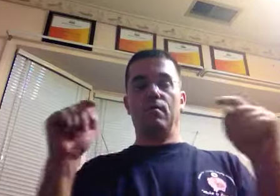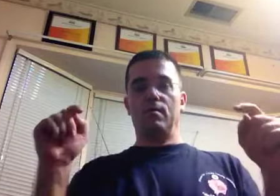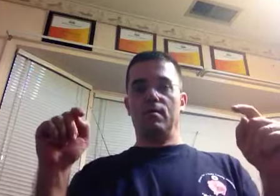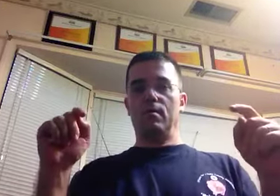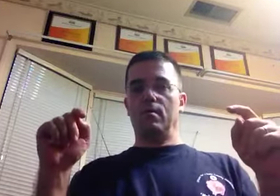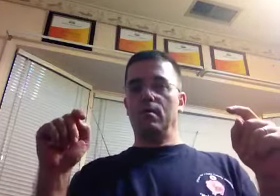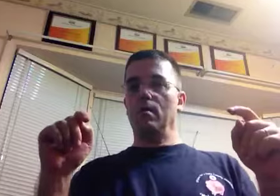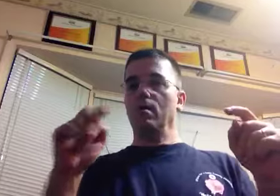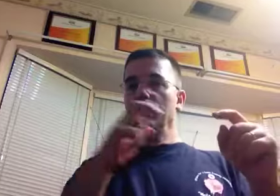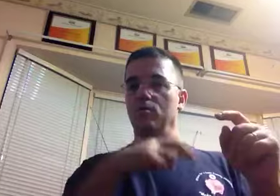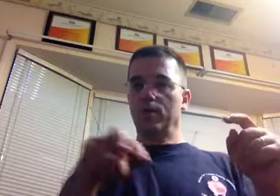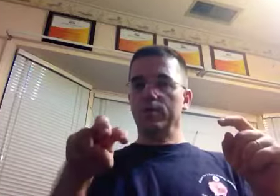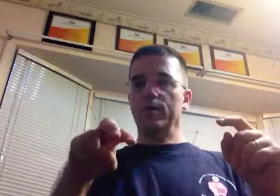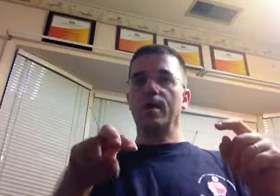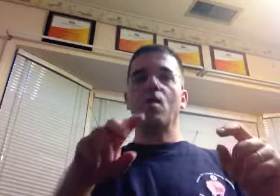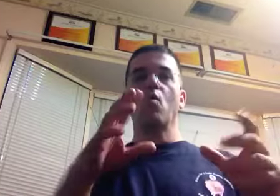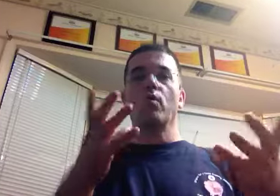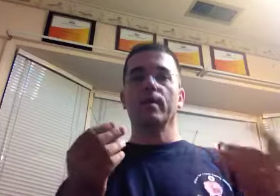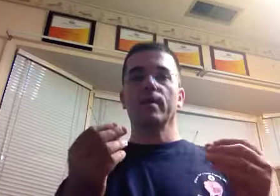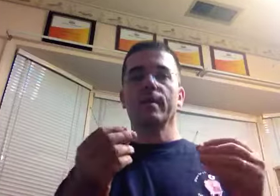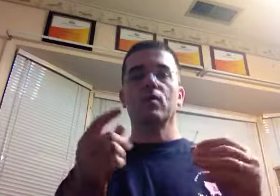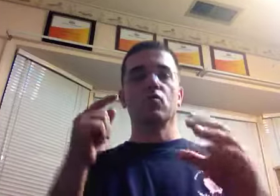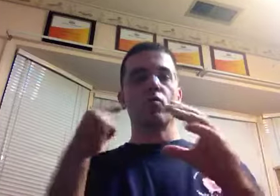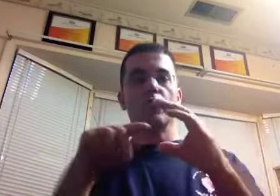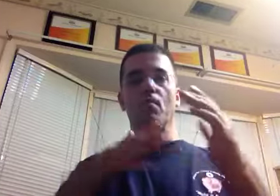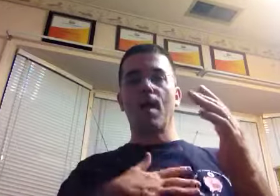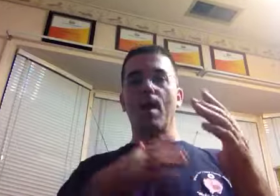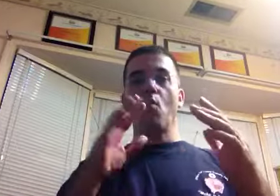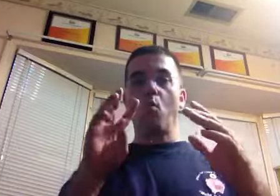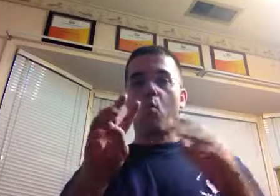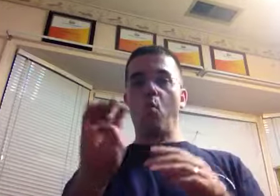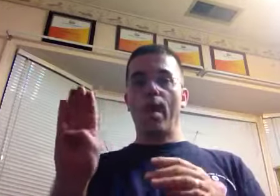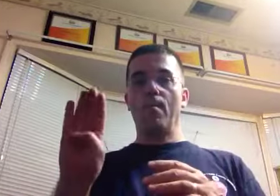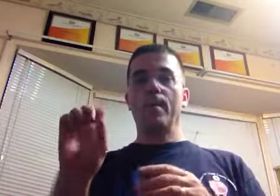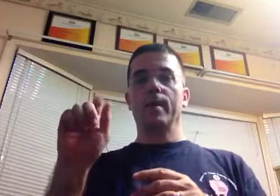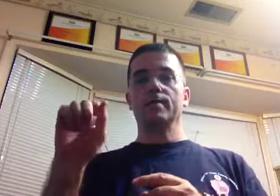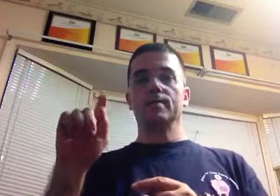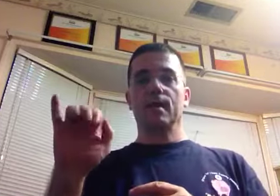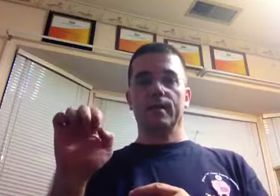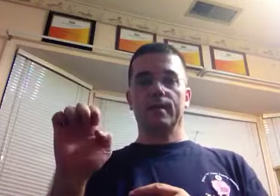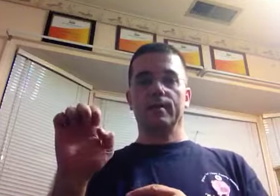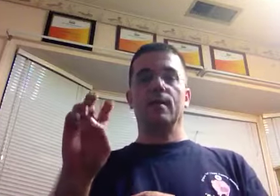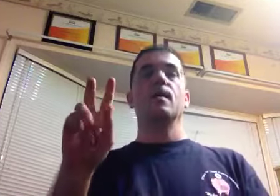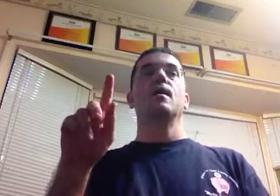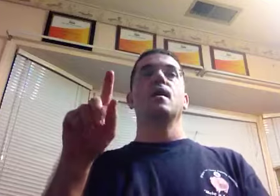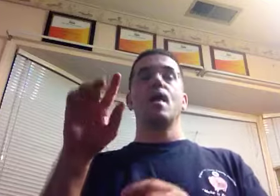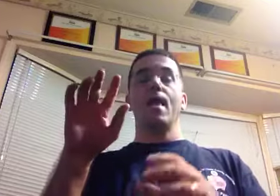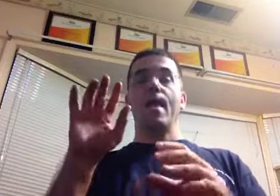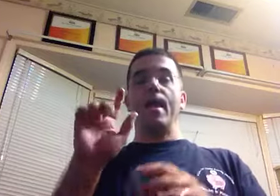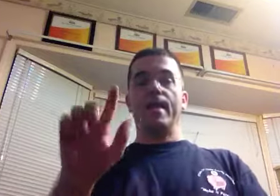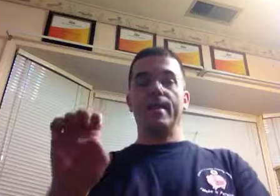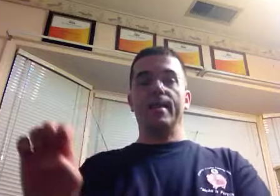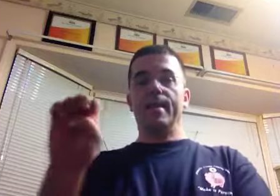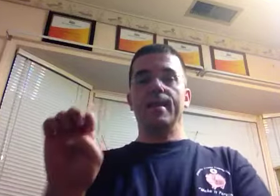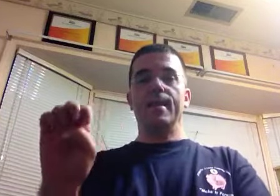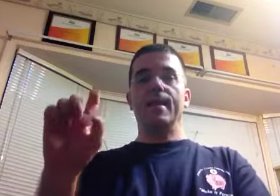about it, and help you do it, go to DaveRamsey.com, click on ELP for Endorsed Local Provider